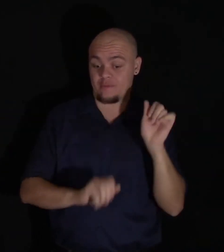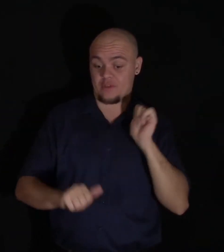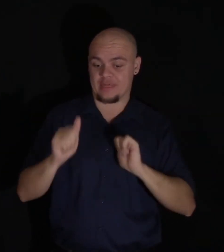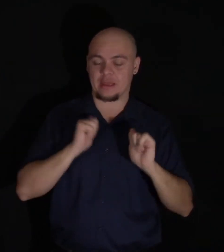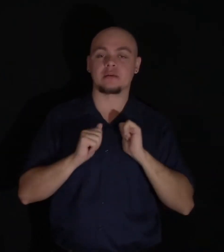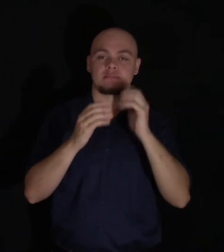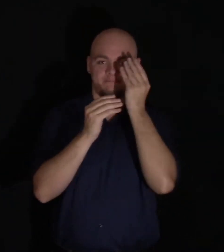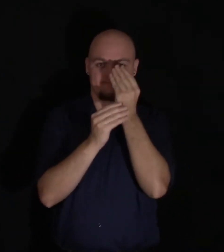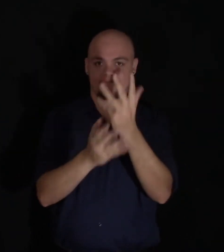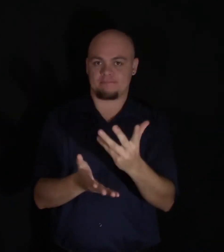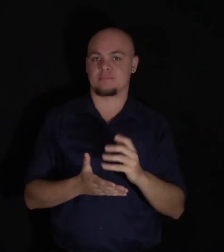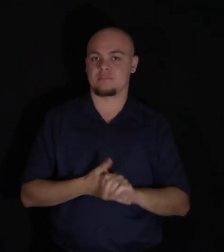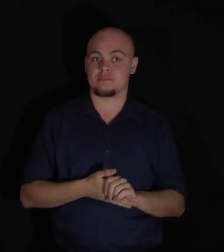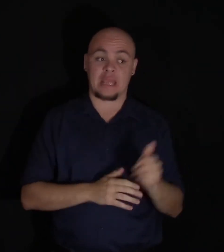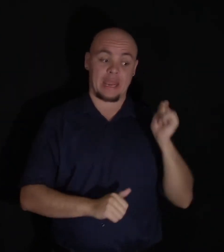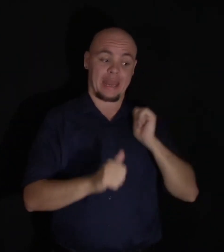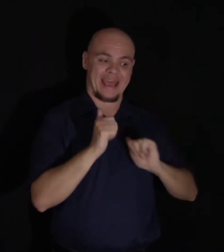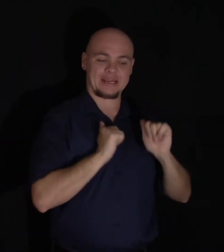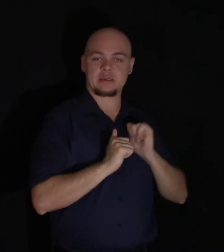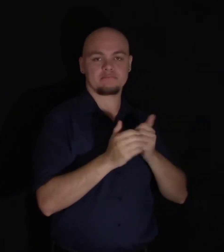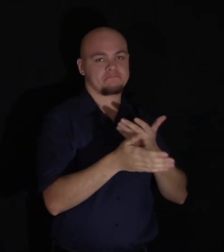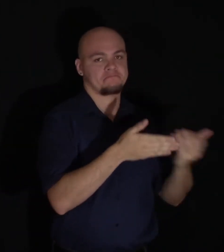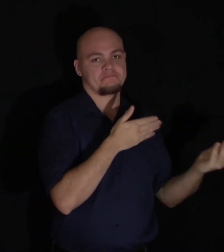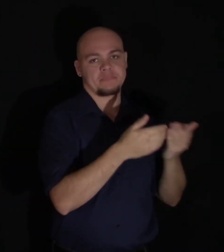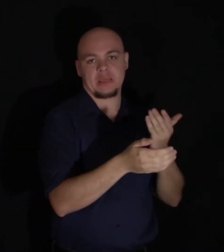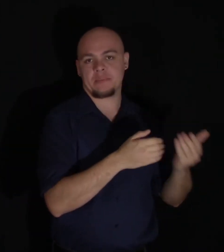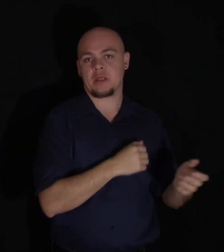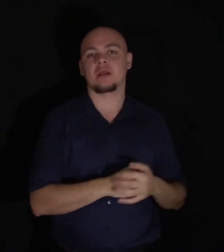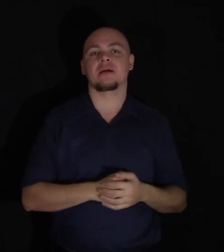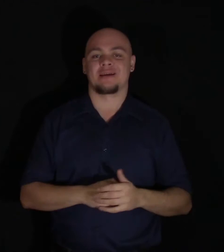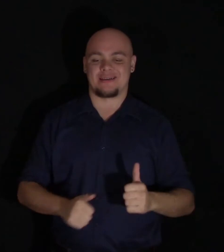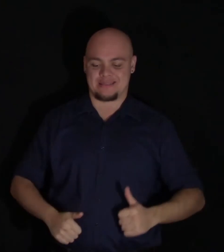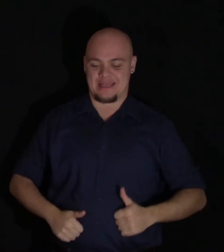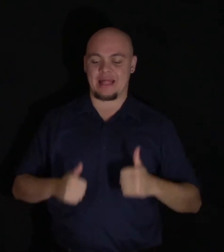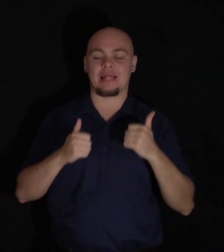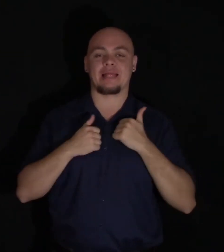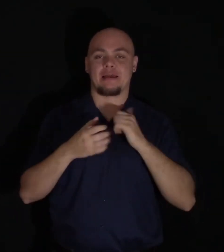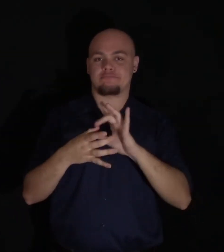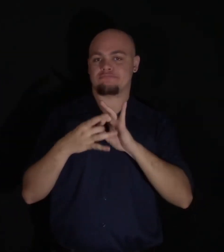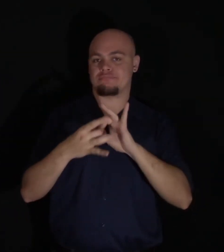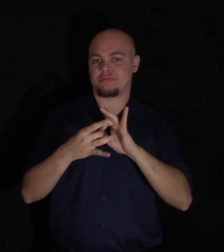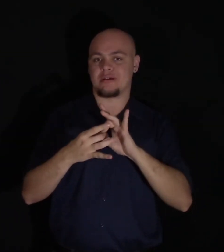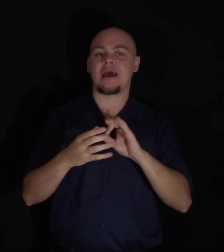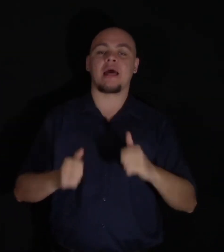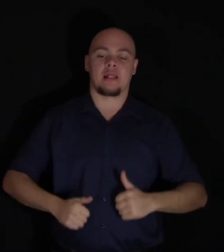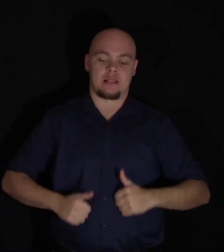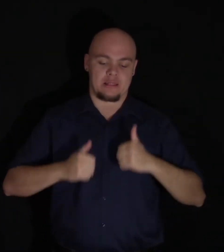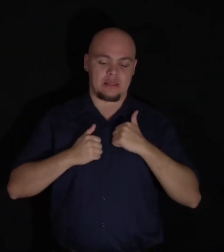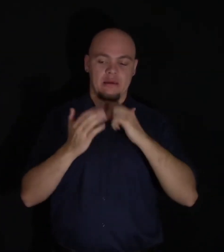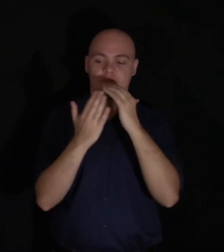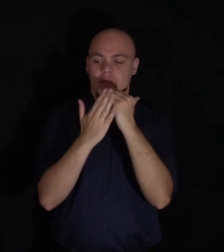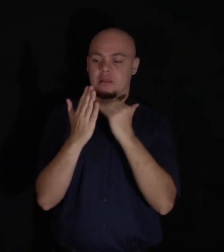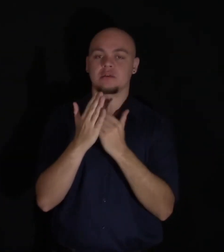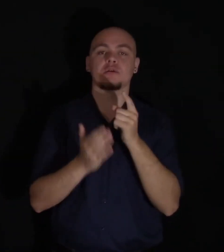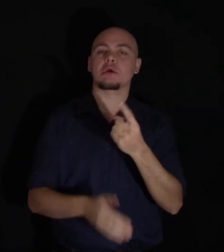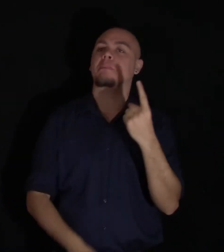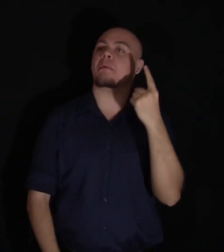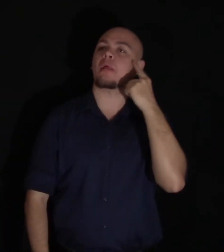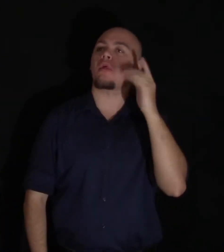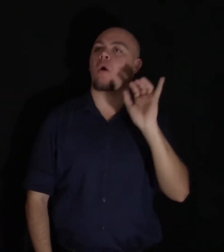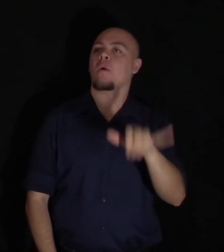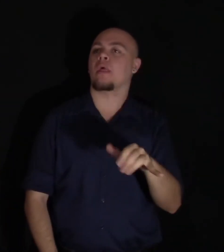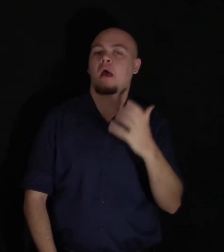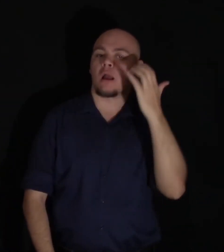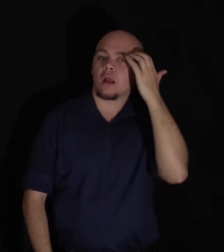and they have nothing to do with acting. They have everything to do with life and life lessons. And some of them you might go, well, that was